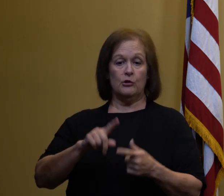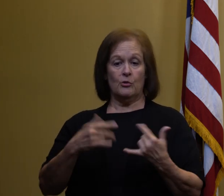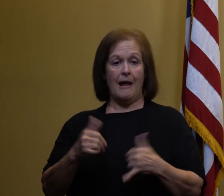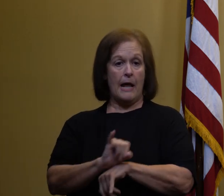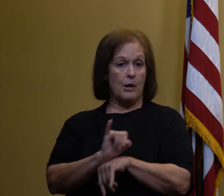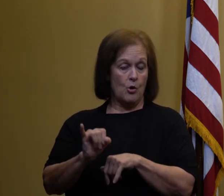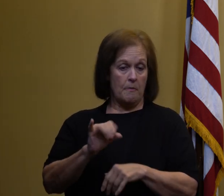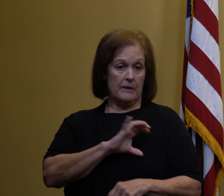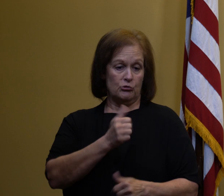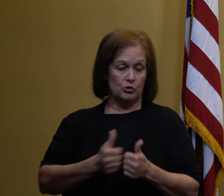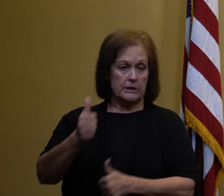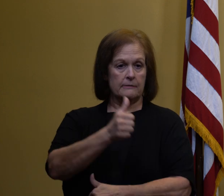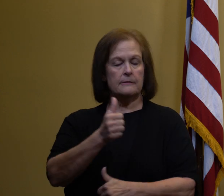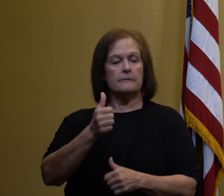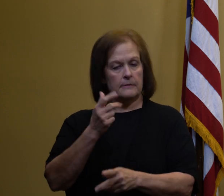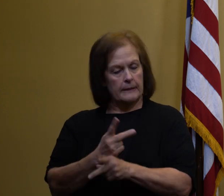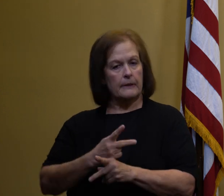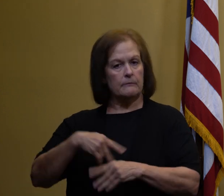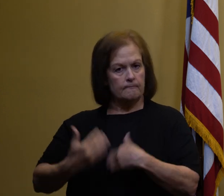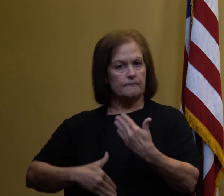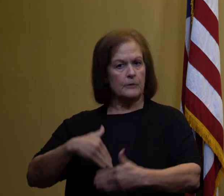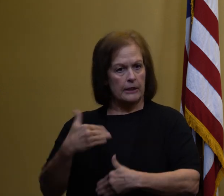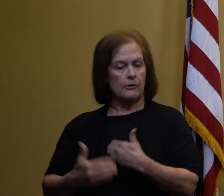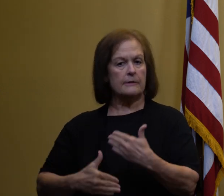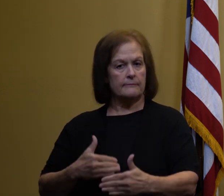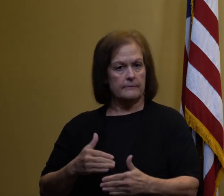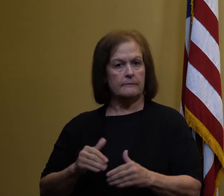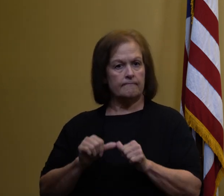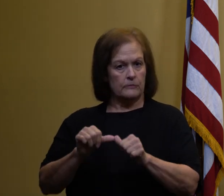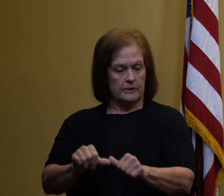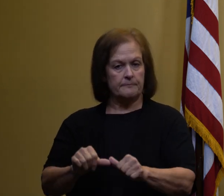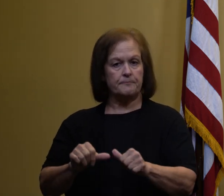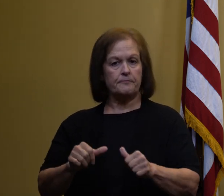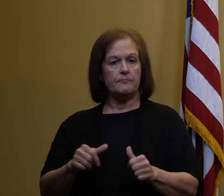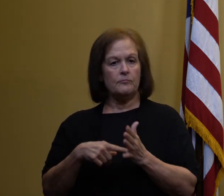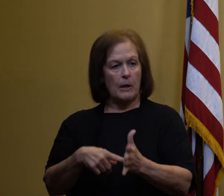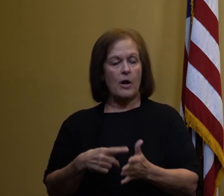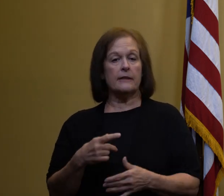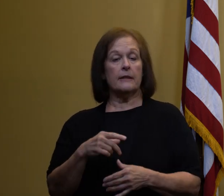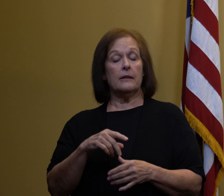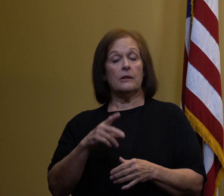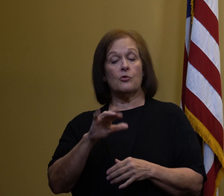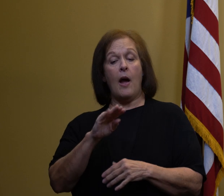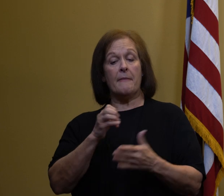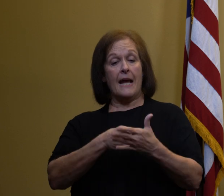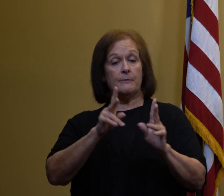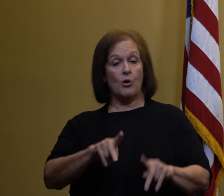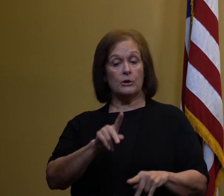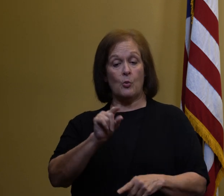and wanting to continue the progress that continues to be demonstrated. Total crimes against persons down